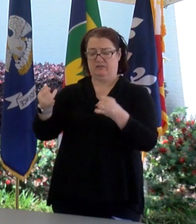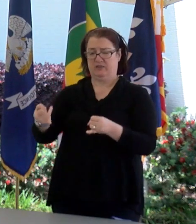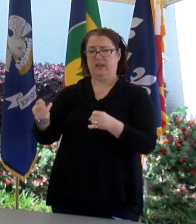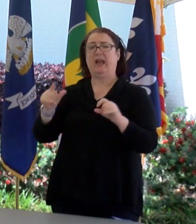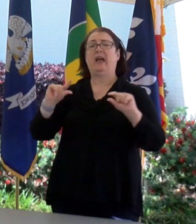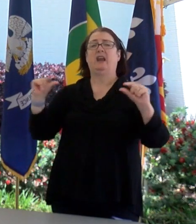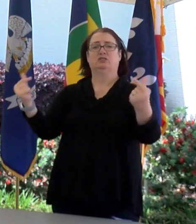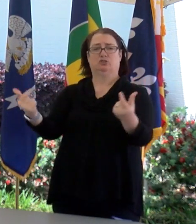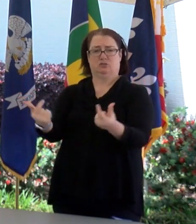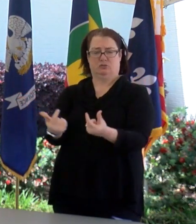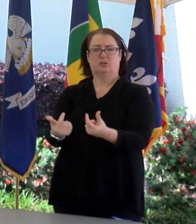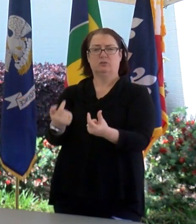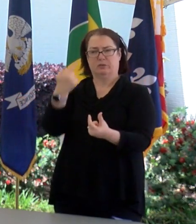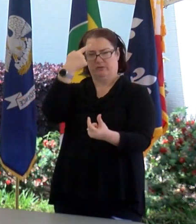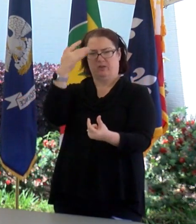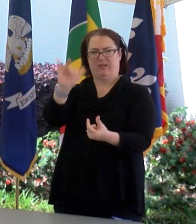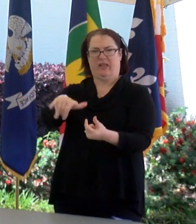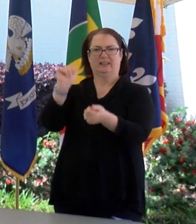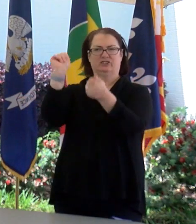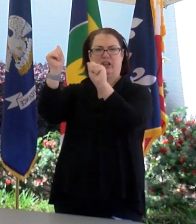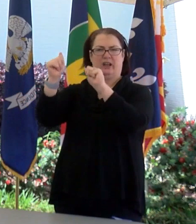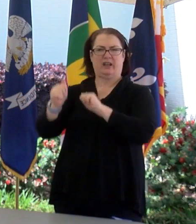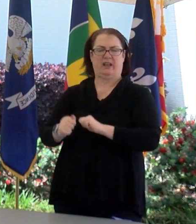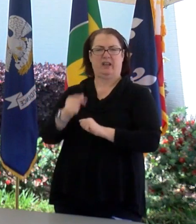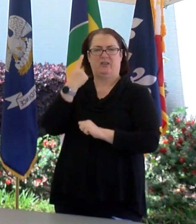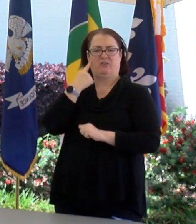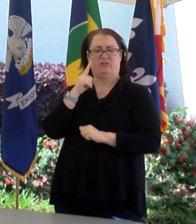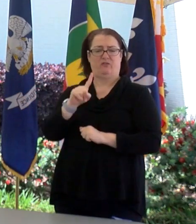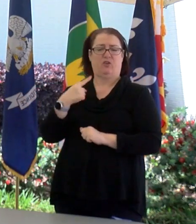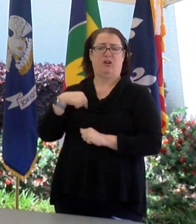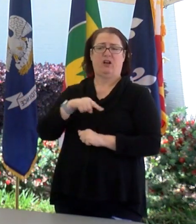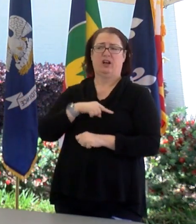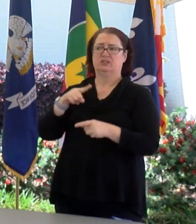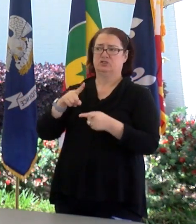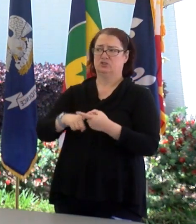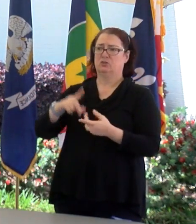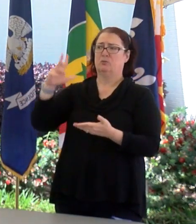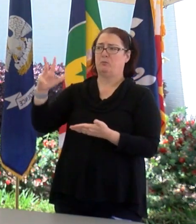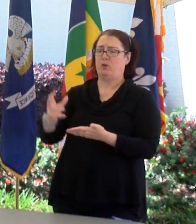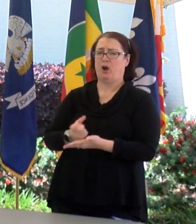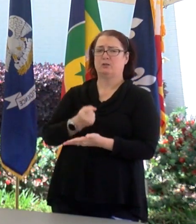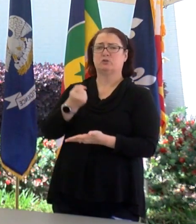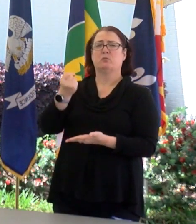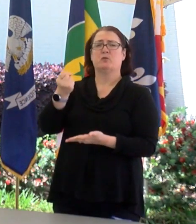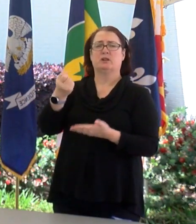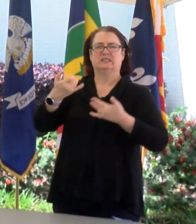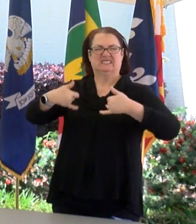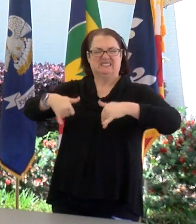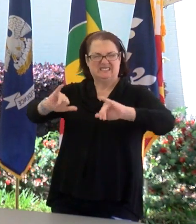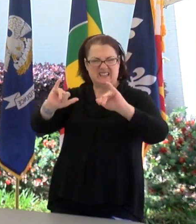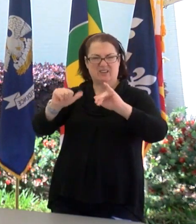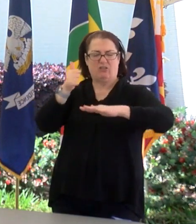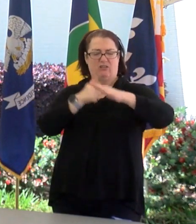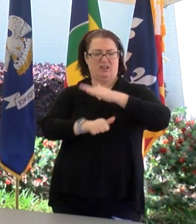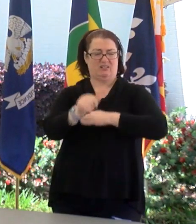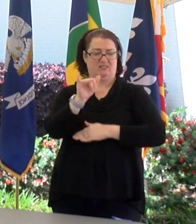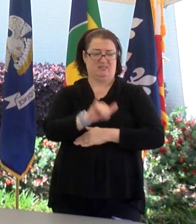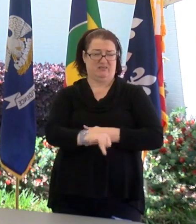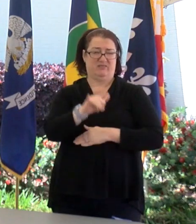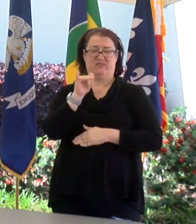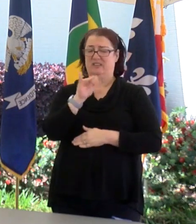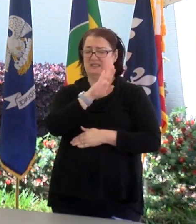necessary to put our parish in a position to prosper even under these unprecedented circumstances.